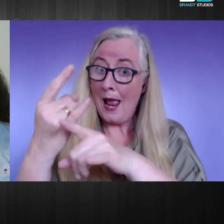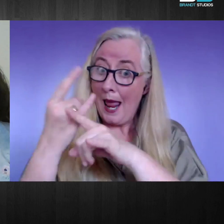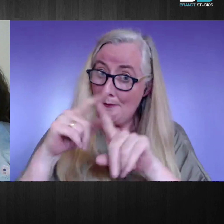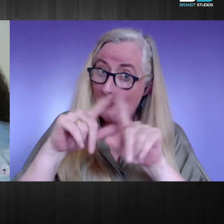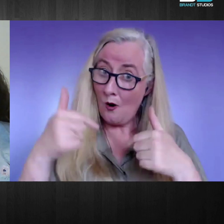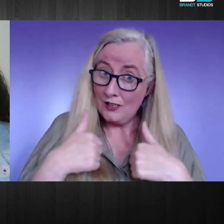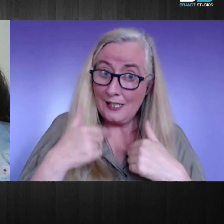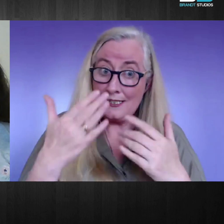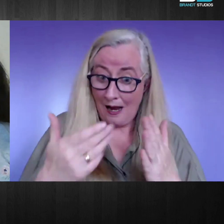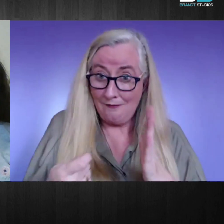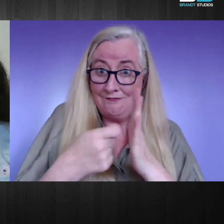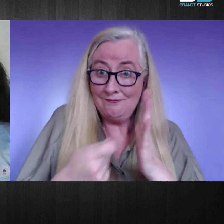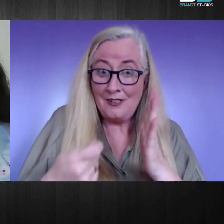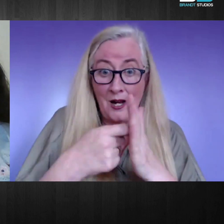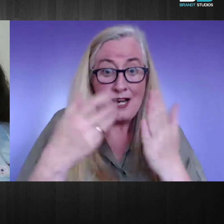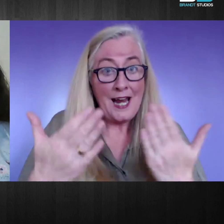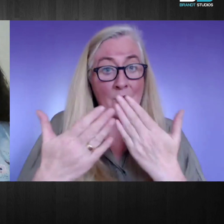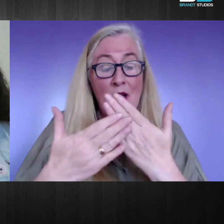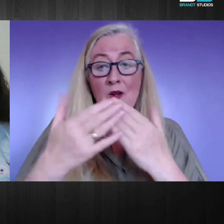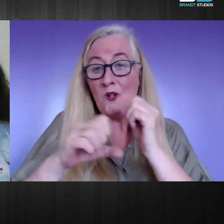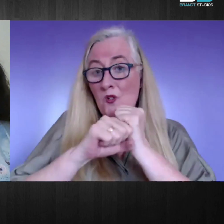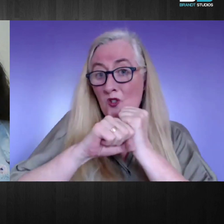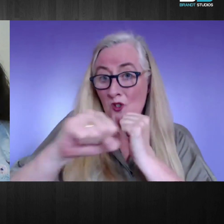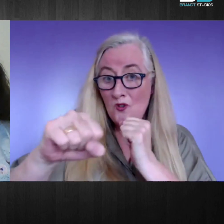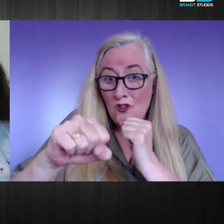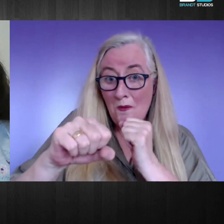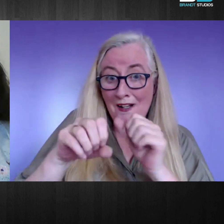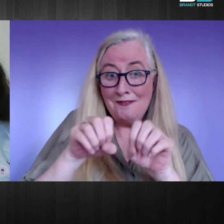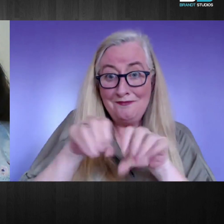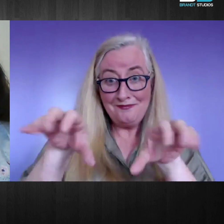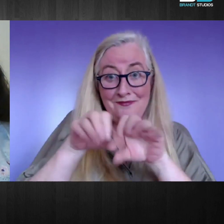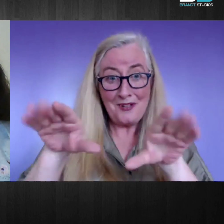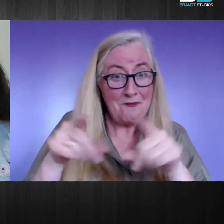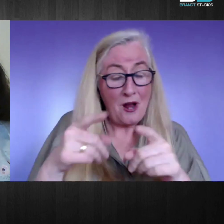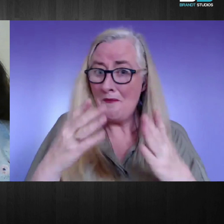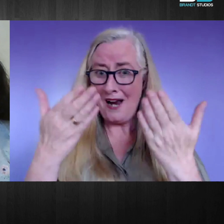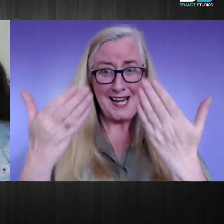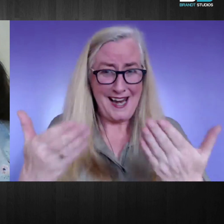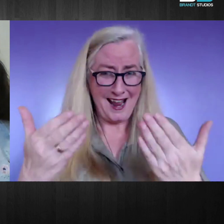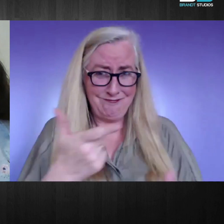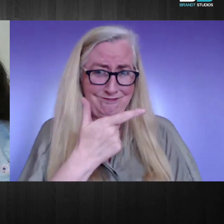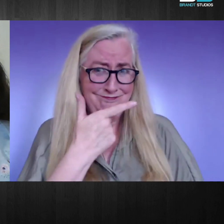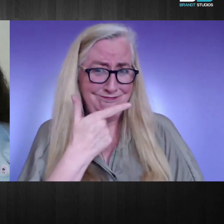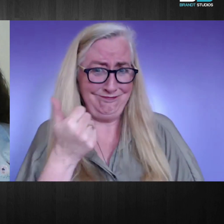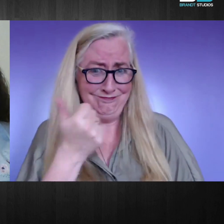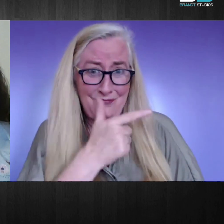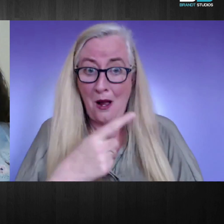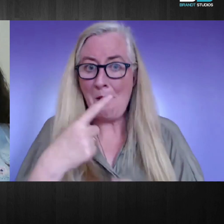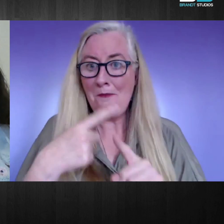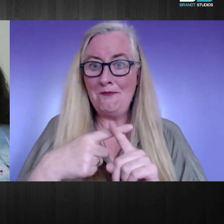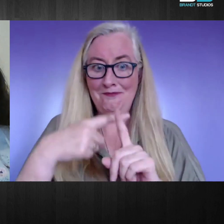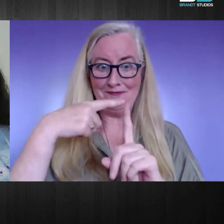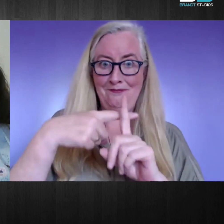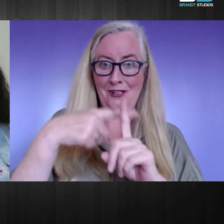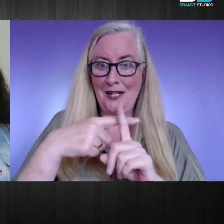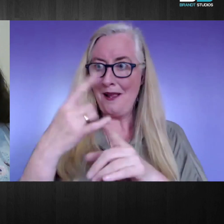like set up a YouTube channel to put music up, and it's really easy, now, and they're also encouraging with everything they do, and he's helping us like write